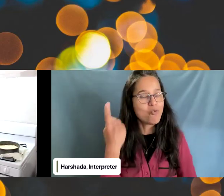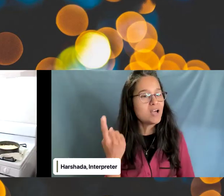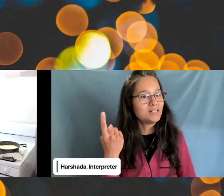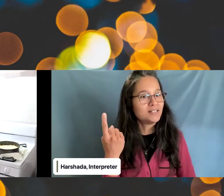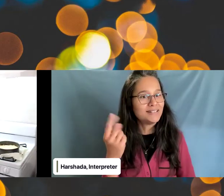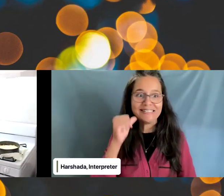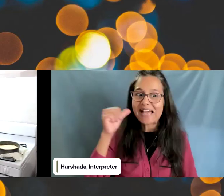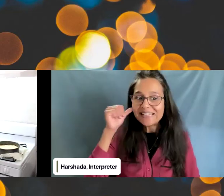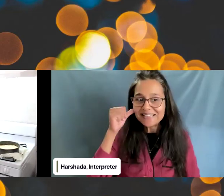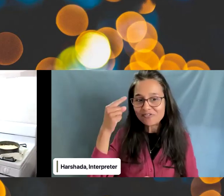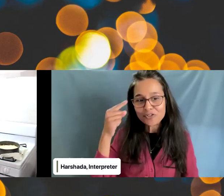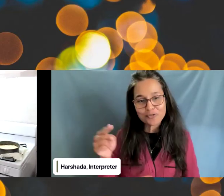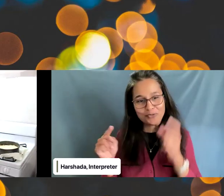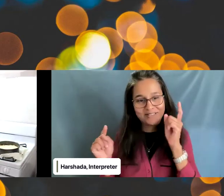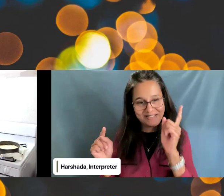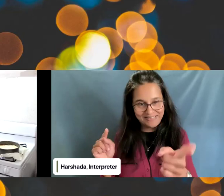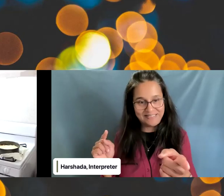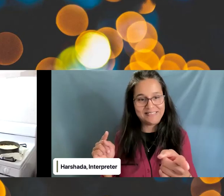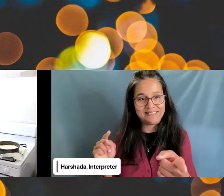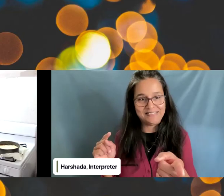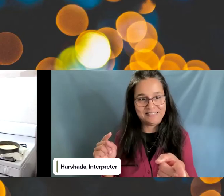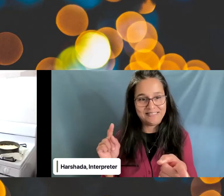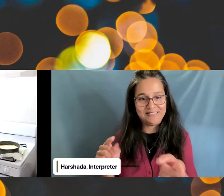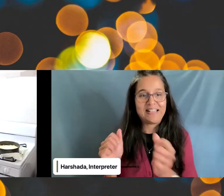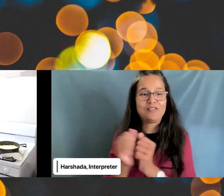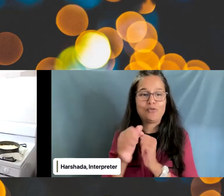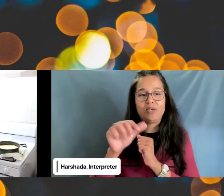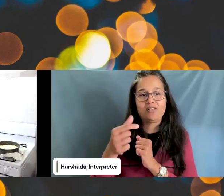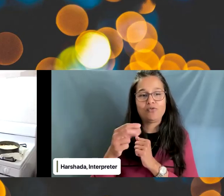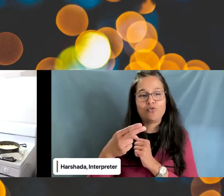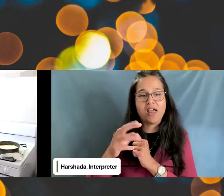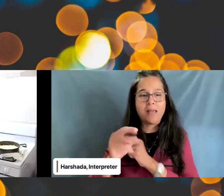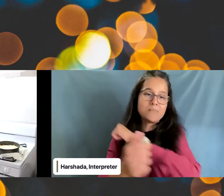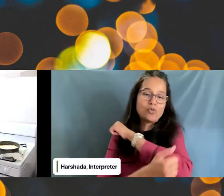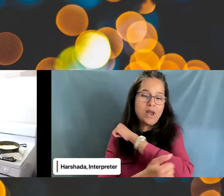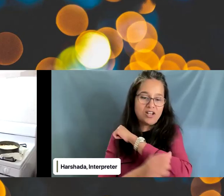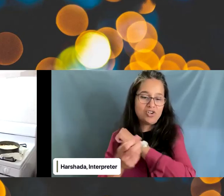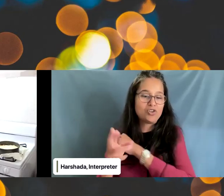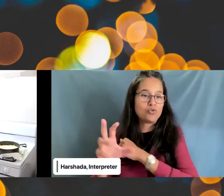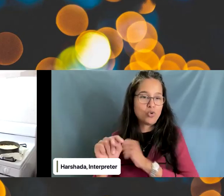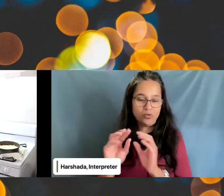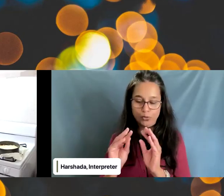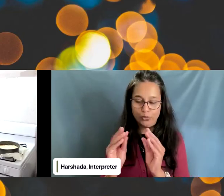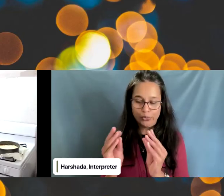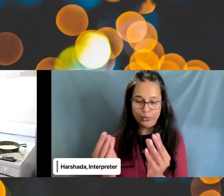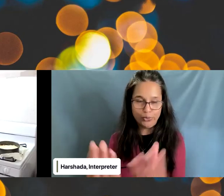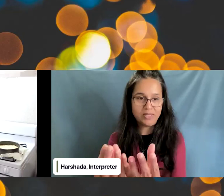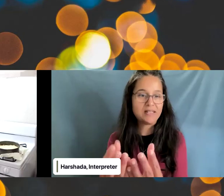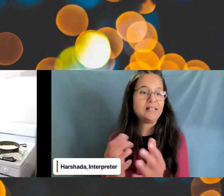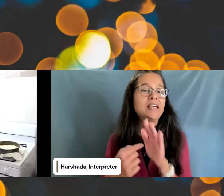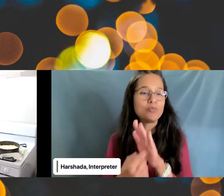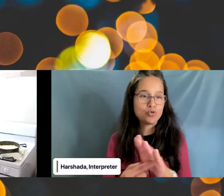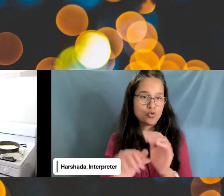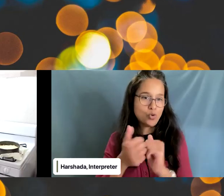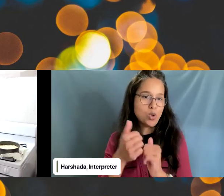yesterday. This one was with a graham cracker crust. So let me just show you how to put the raspberry coulis on top once it's cooled down and how